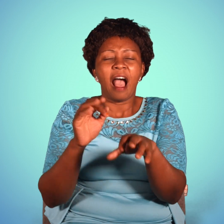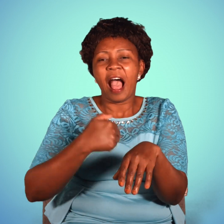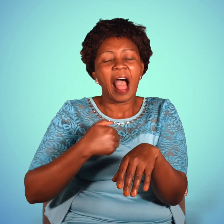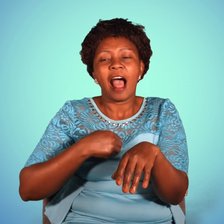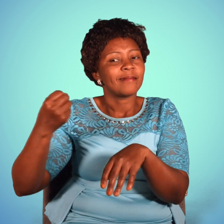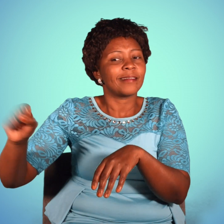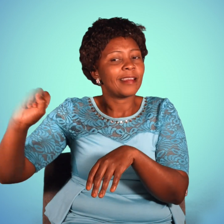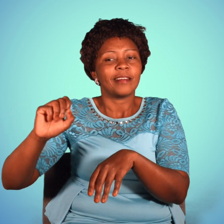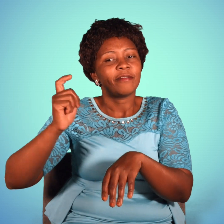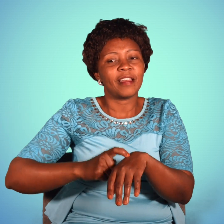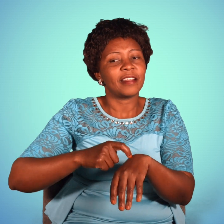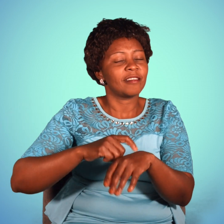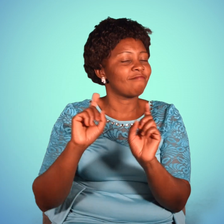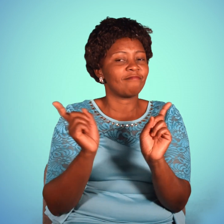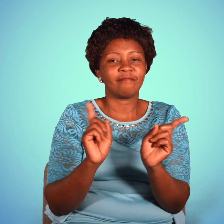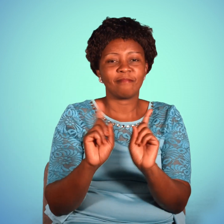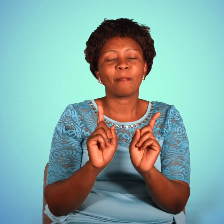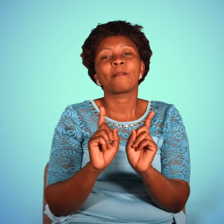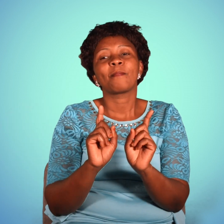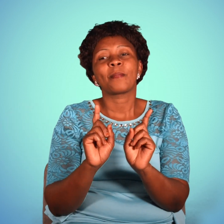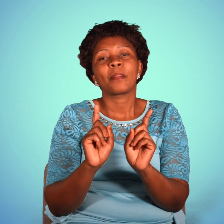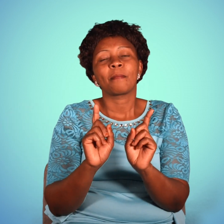side effects to the body.